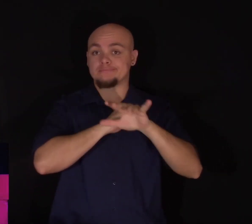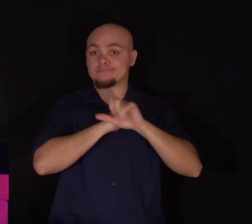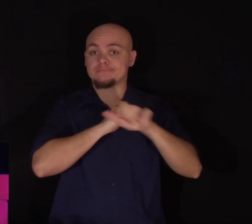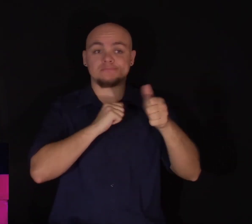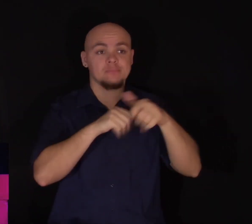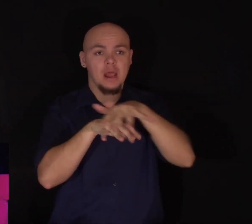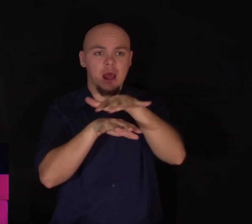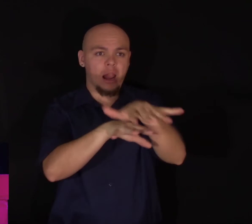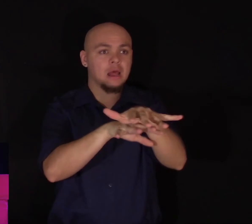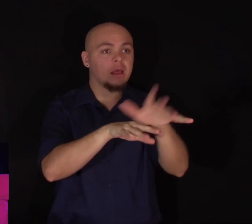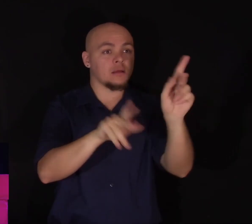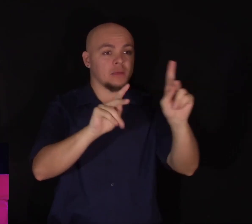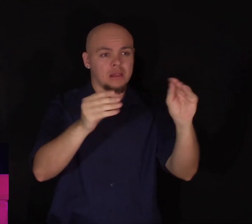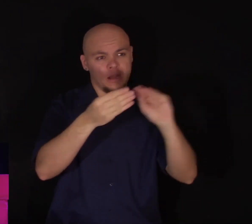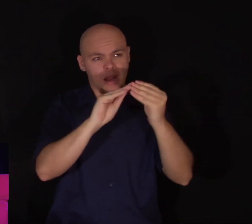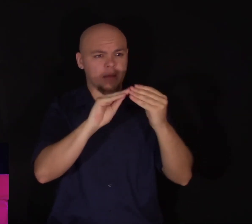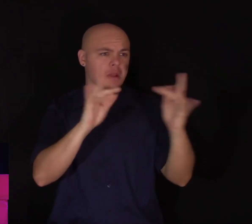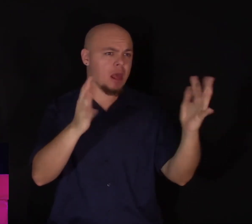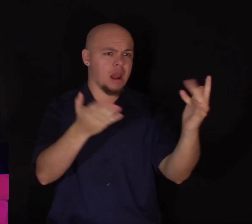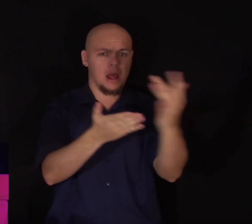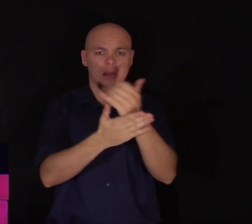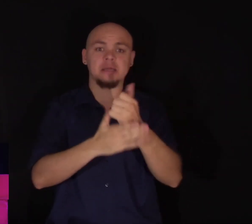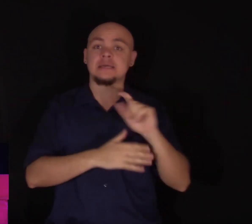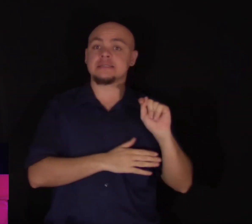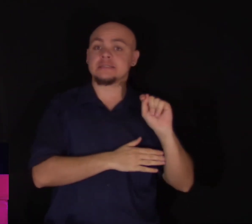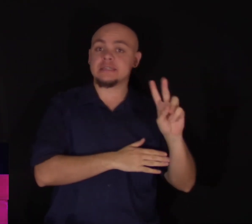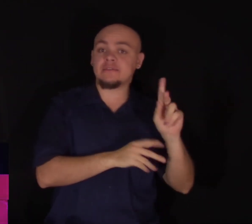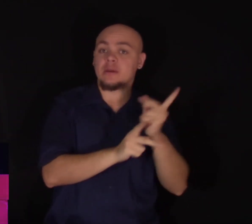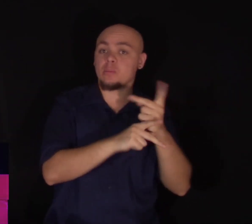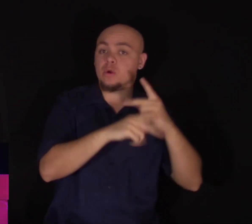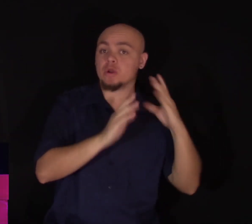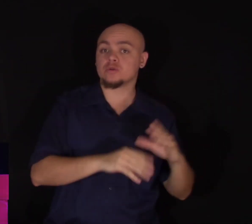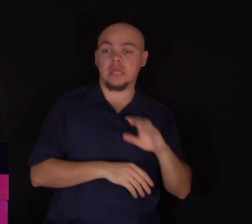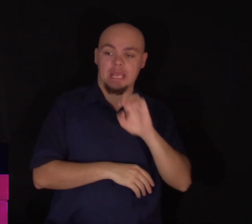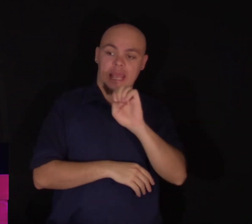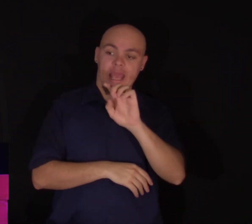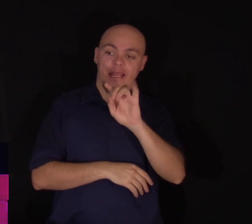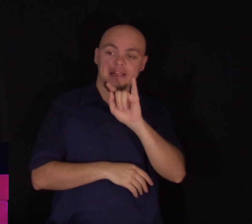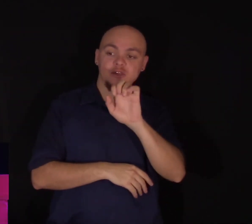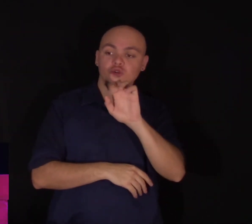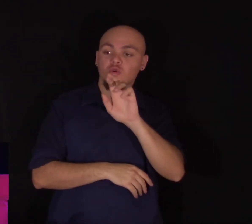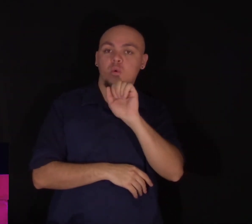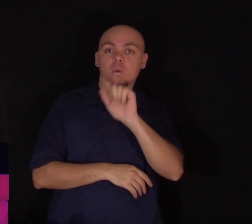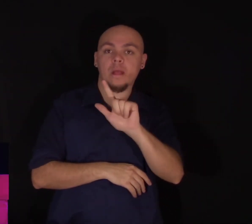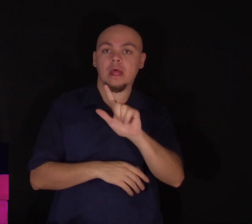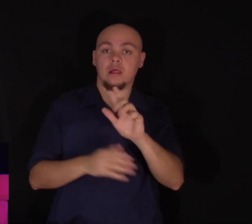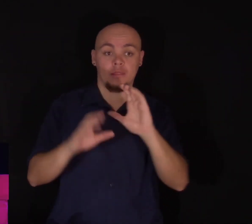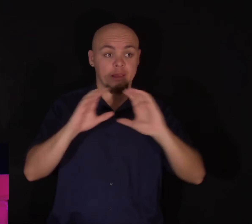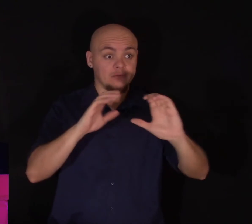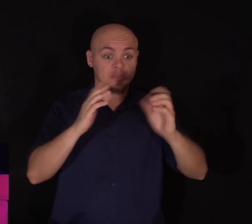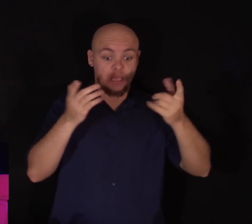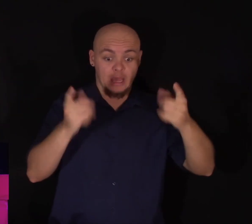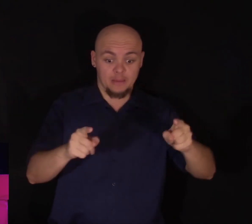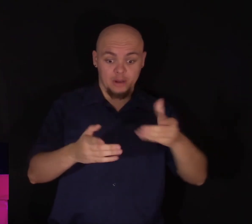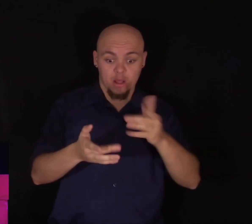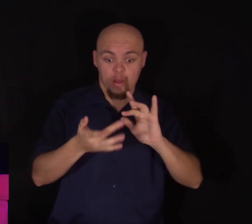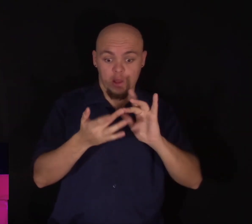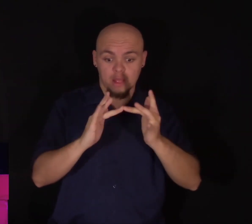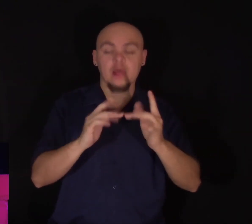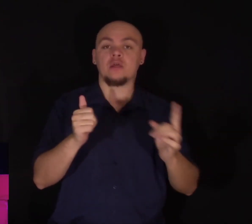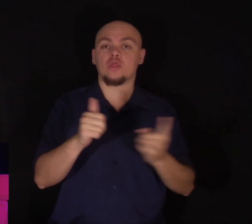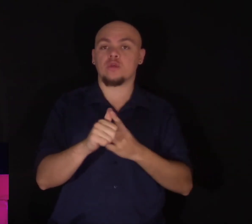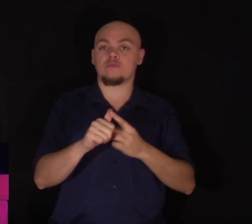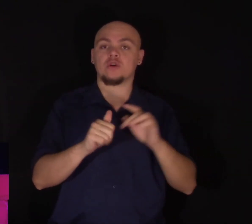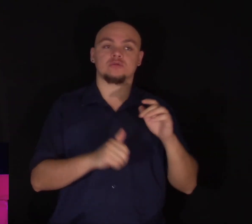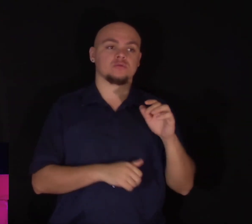from social media, and I started talking to TV producers and editorials, showing them there was a conversation happening online. The first piece of media I did